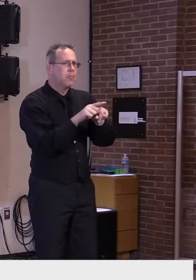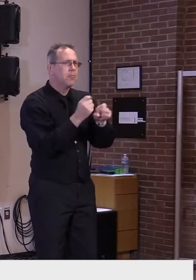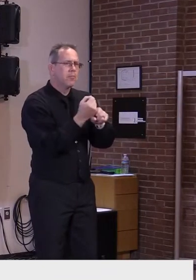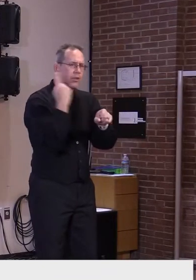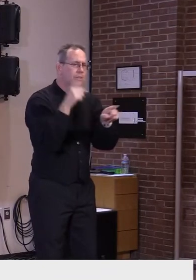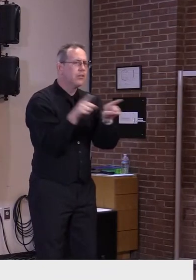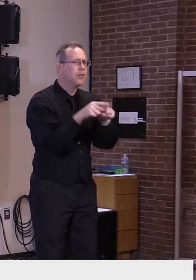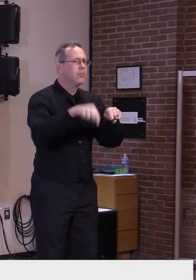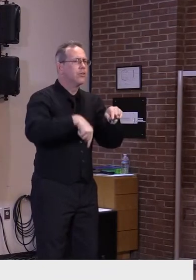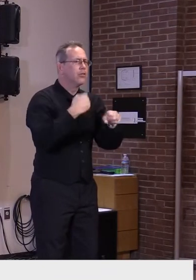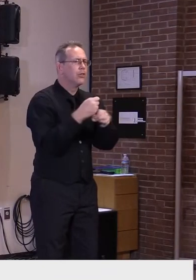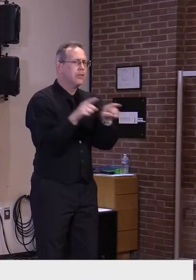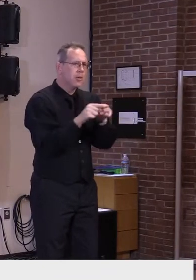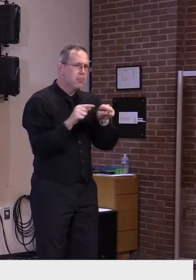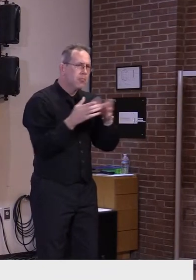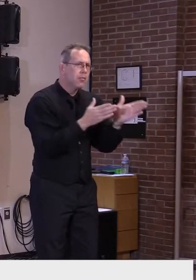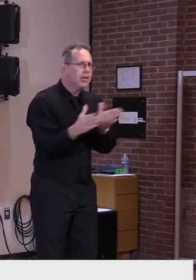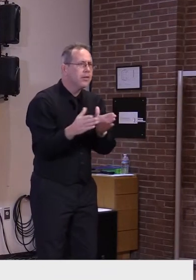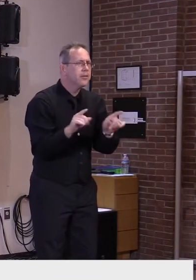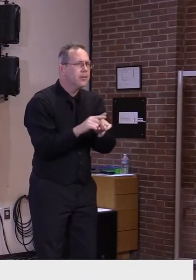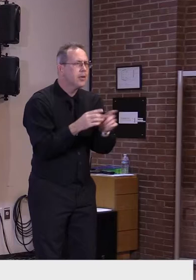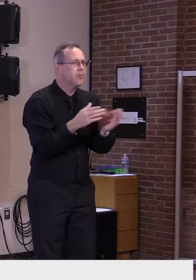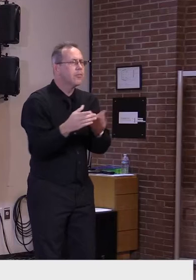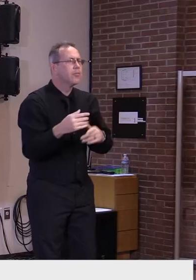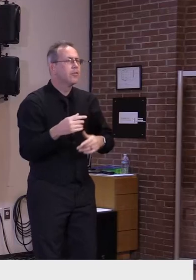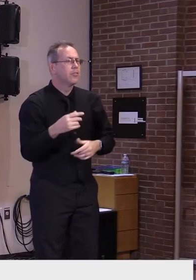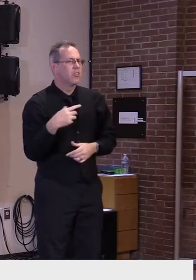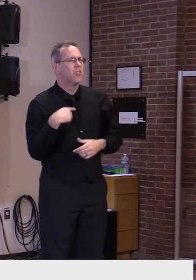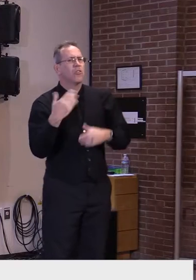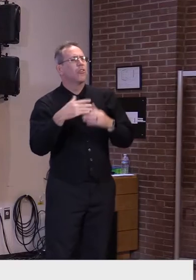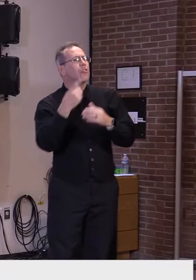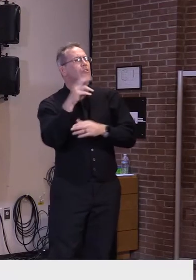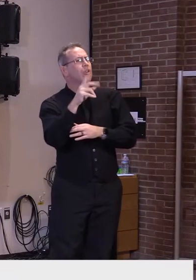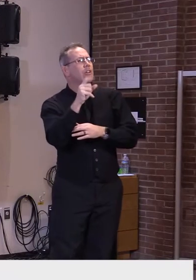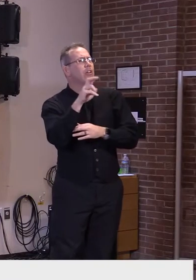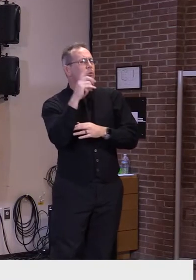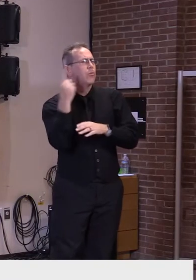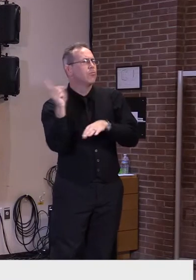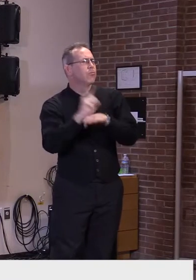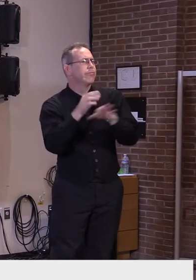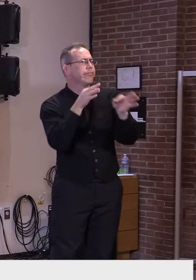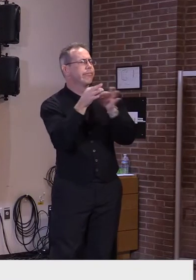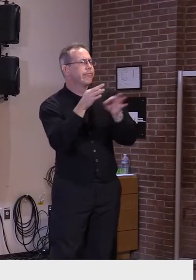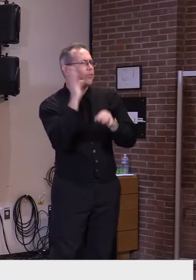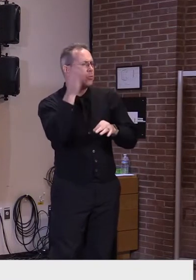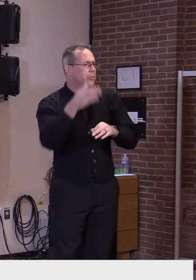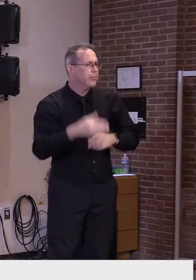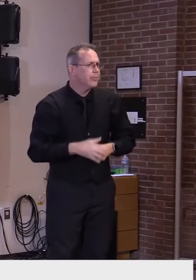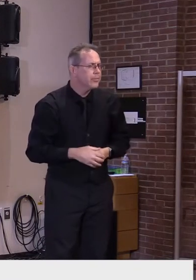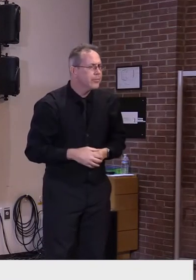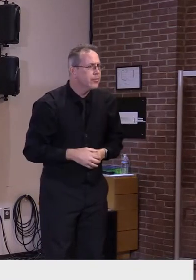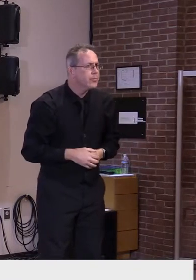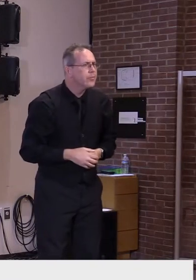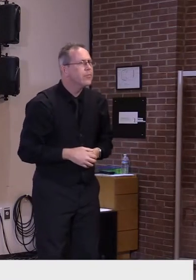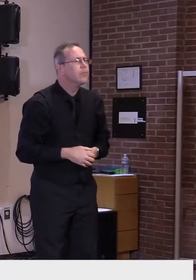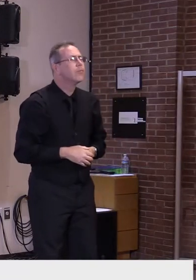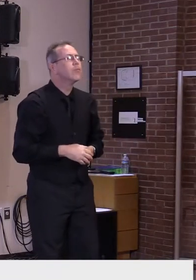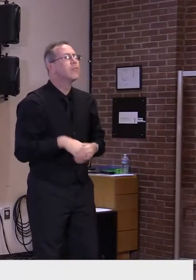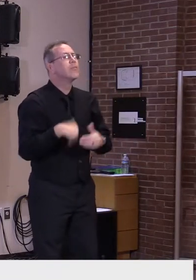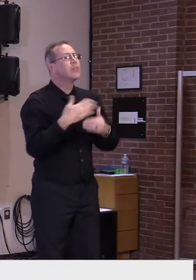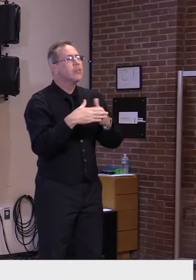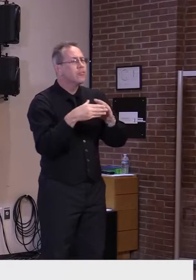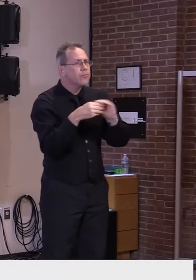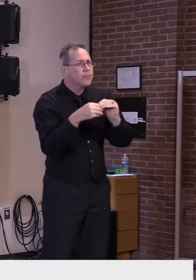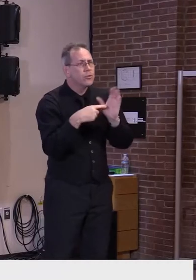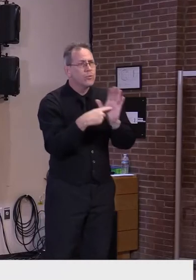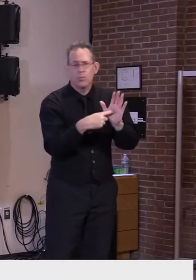following the advice that Dr. Levine will lay out in a minute. That turns us to our forecast. The forecast from this past week, we trended on the